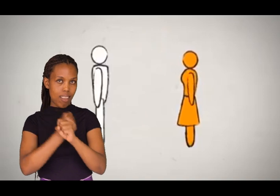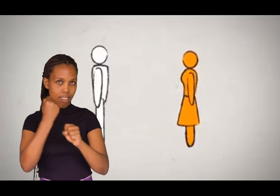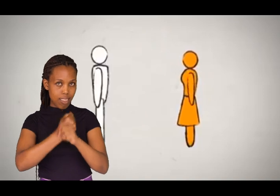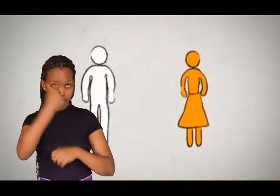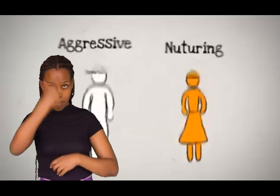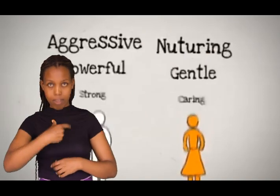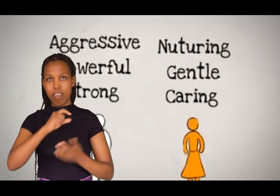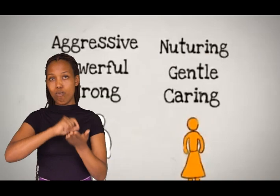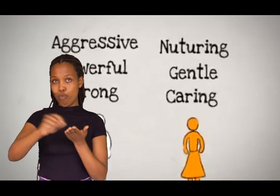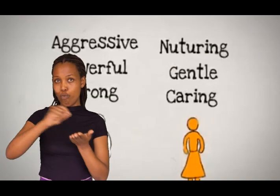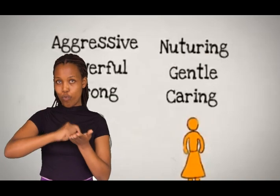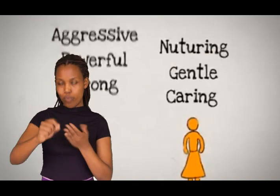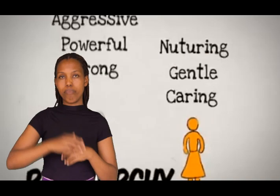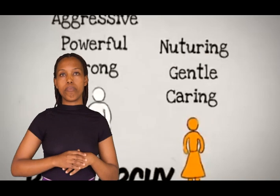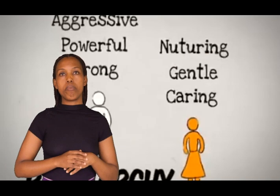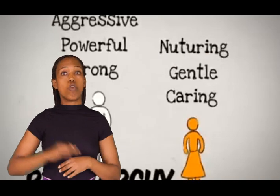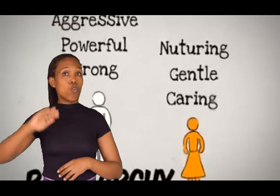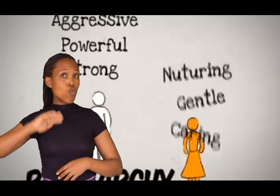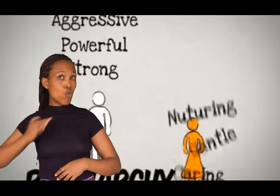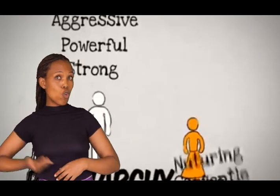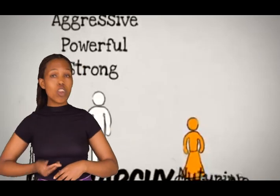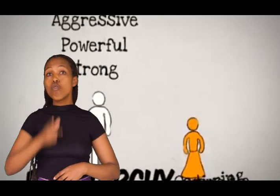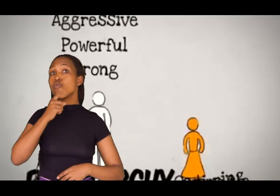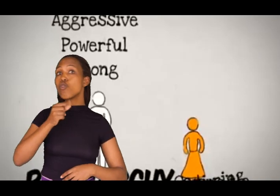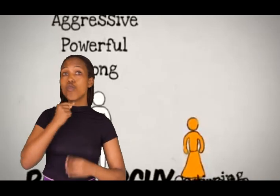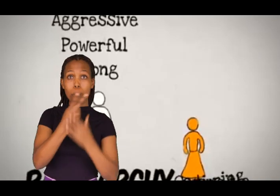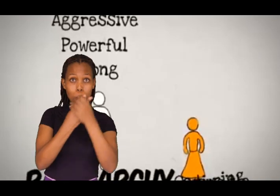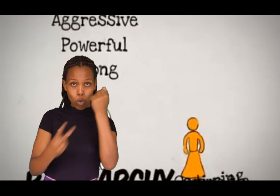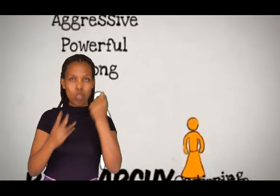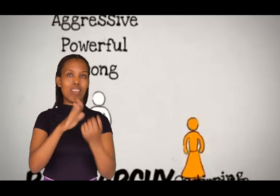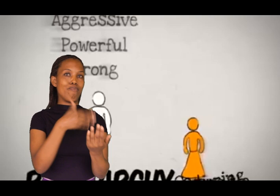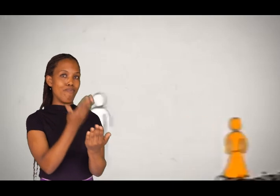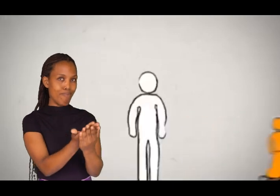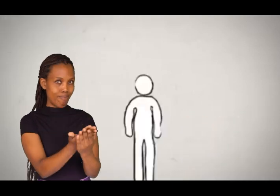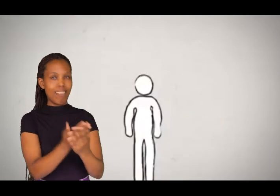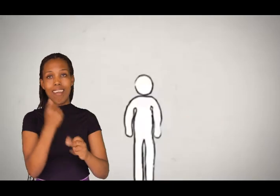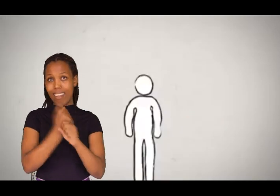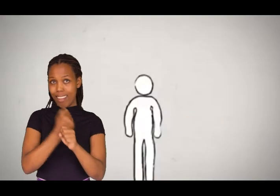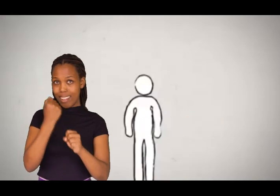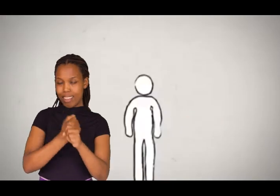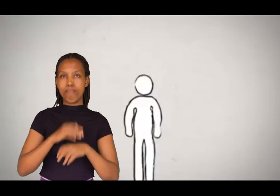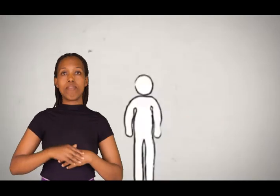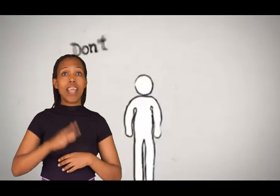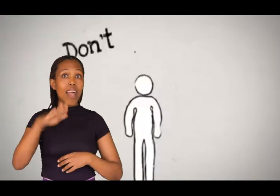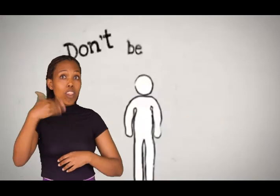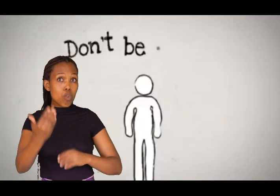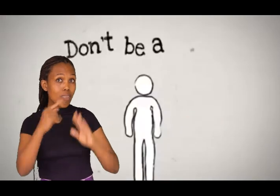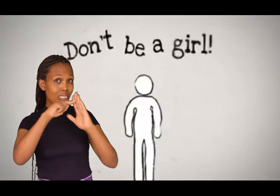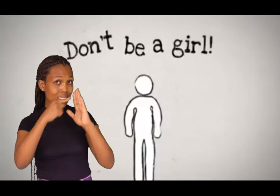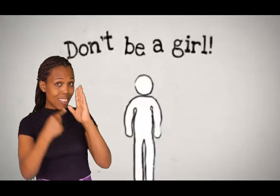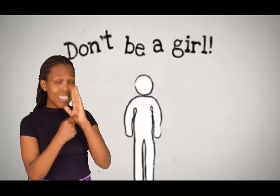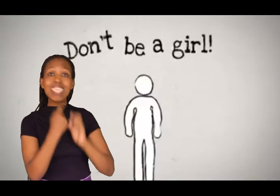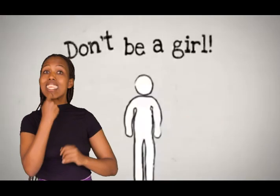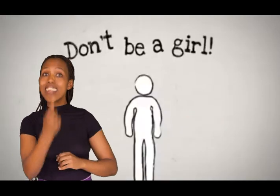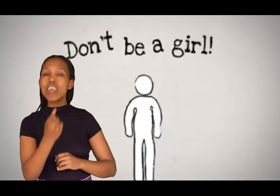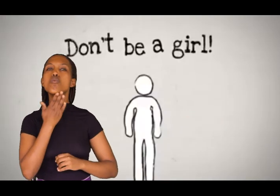For example, a newspaper company is hiring an editor and invites both men and women reporters to apply